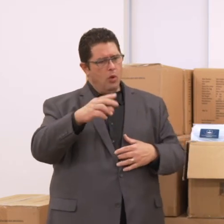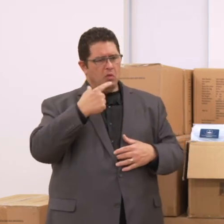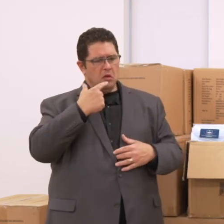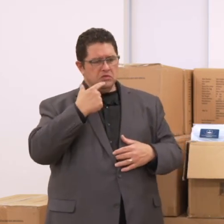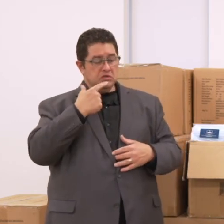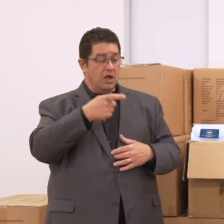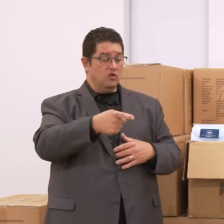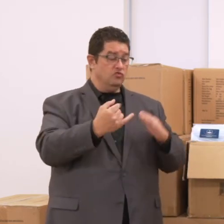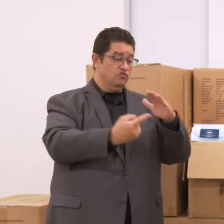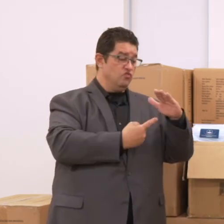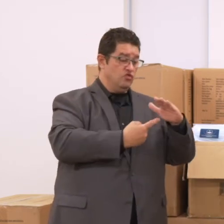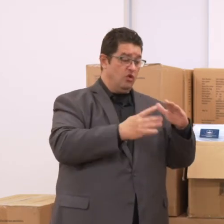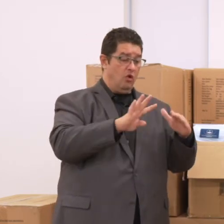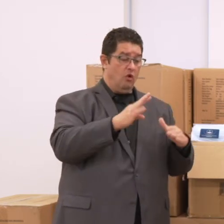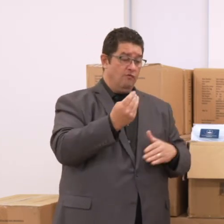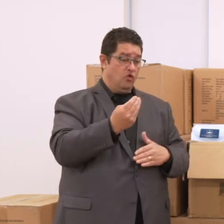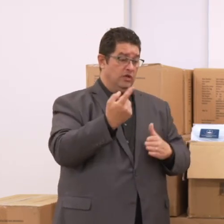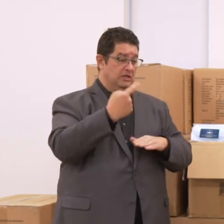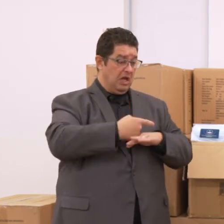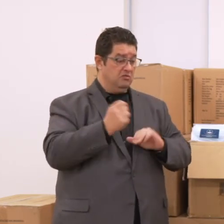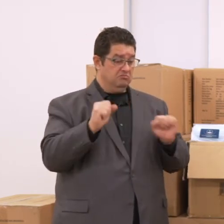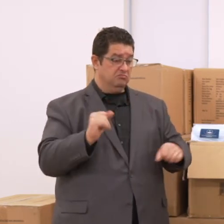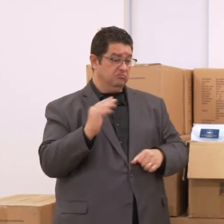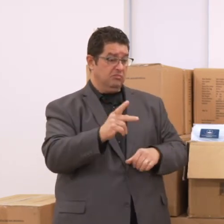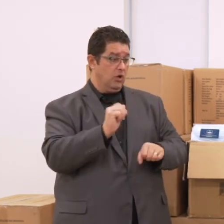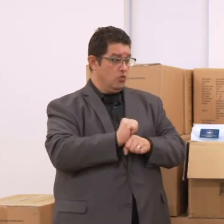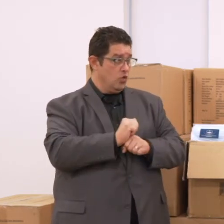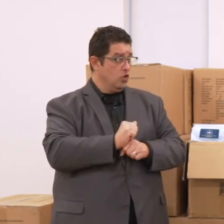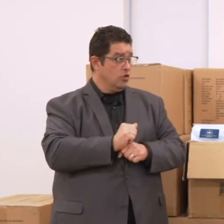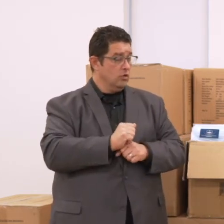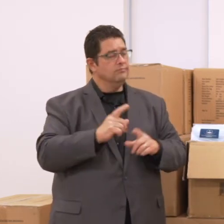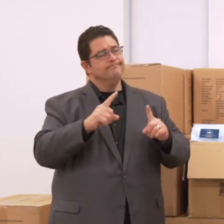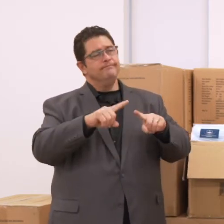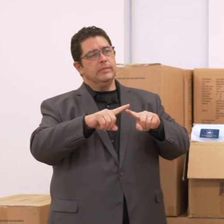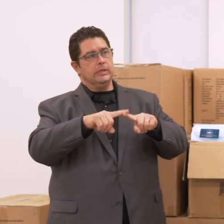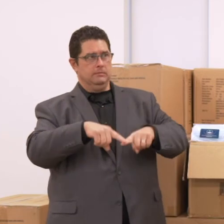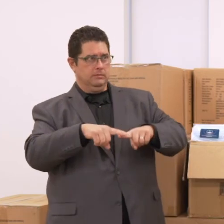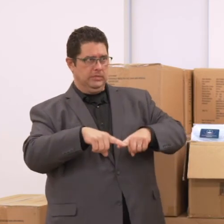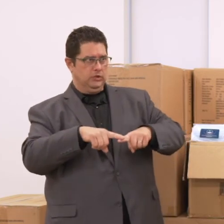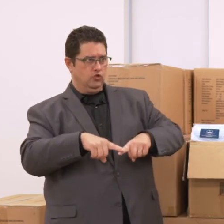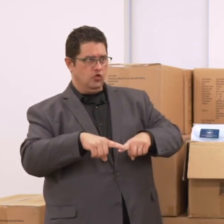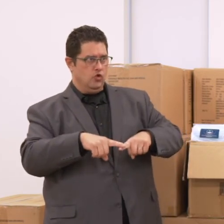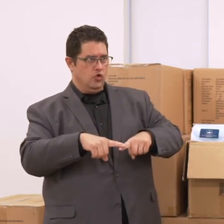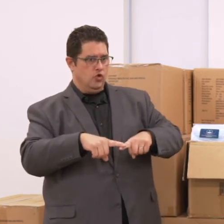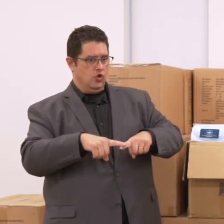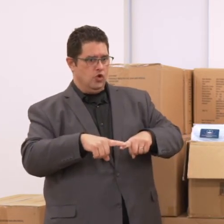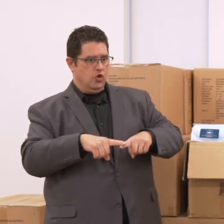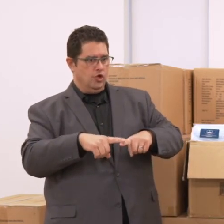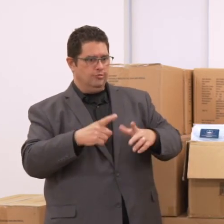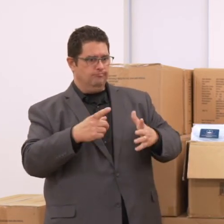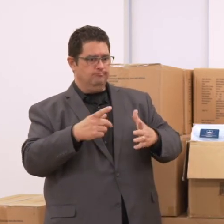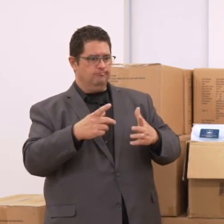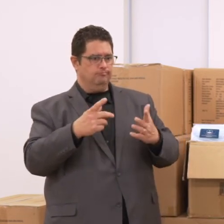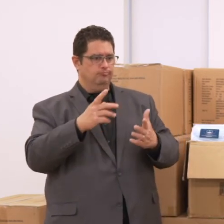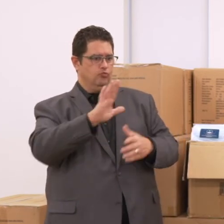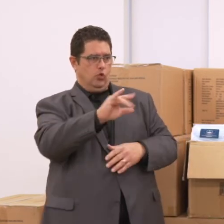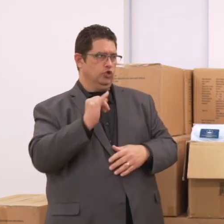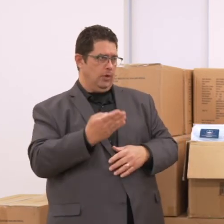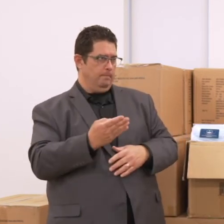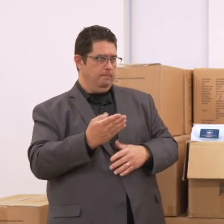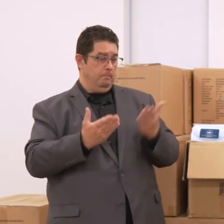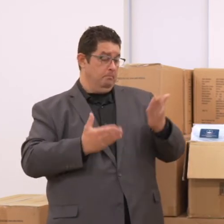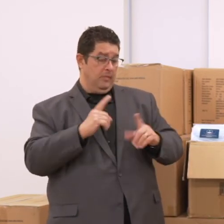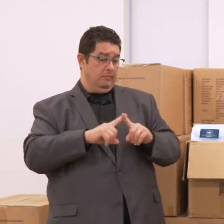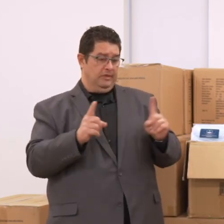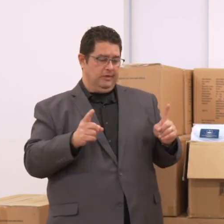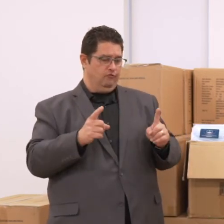you're allowed to return back to work? I believe that it depends on it depends on what line of work you're in. They may have different settings